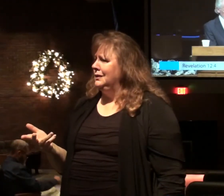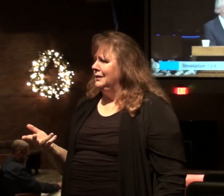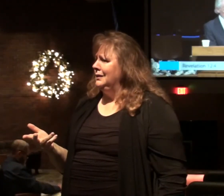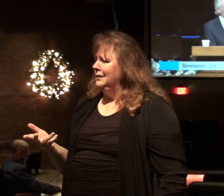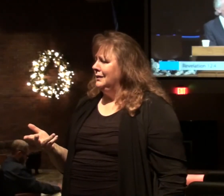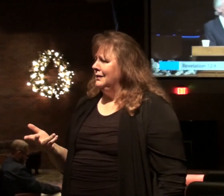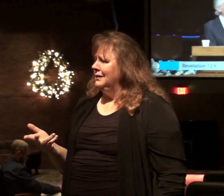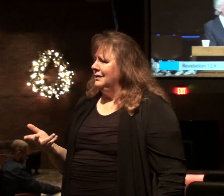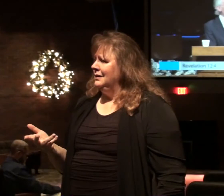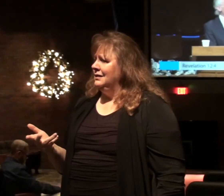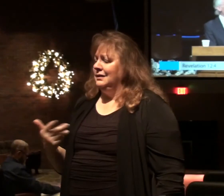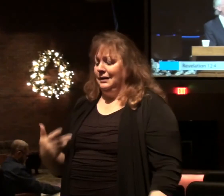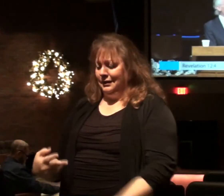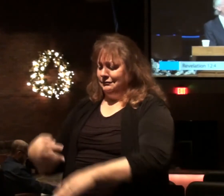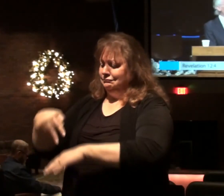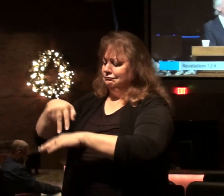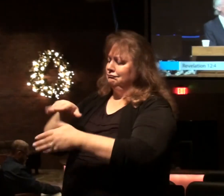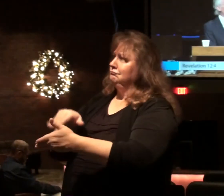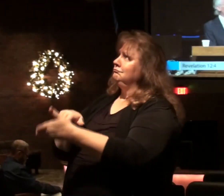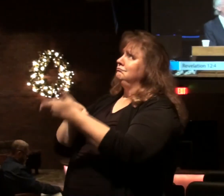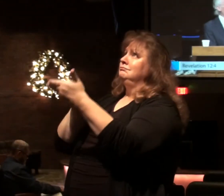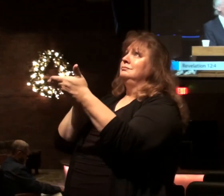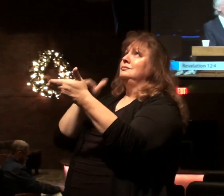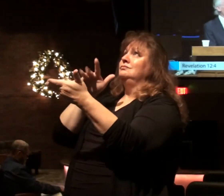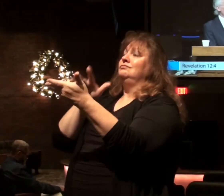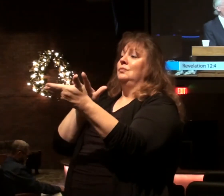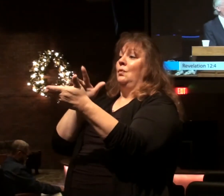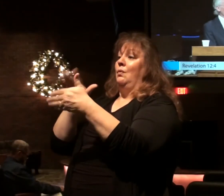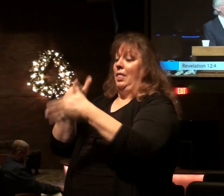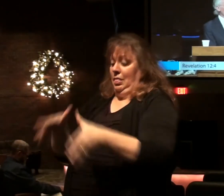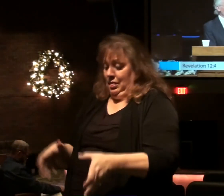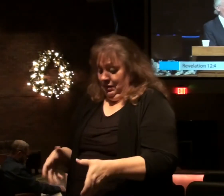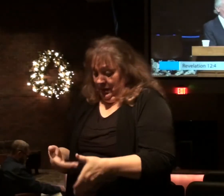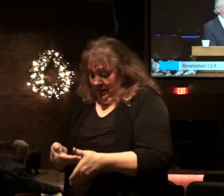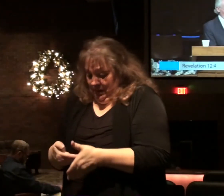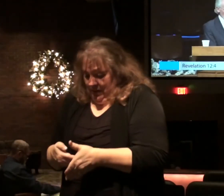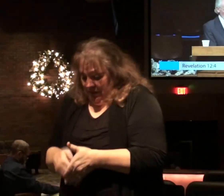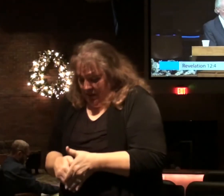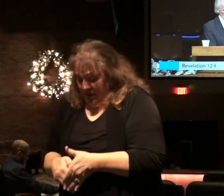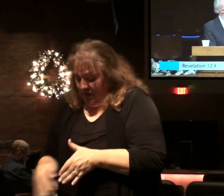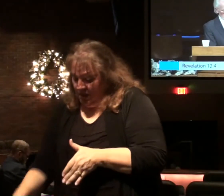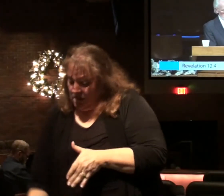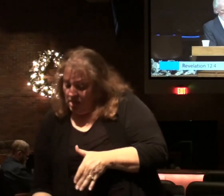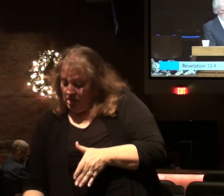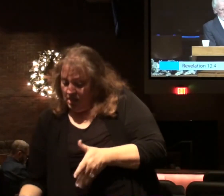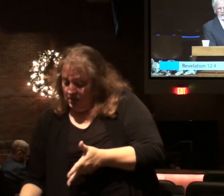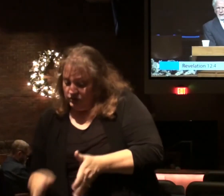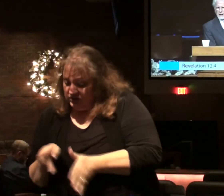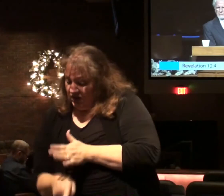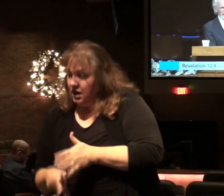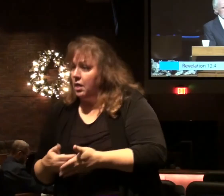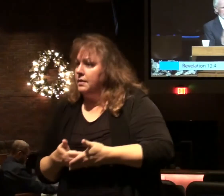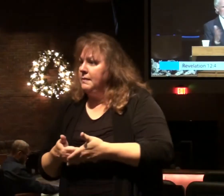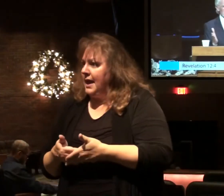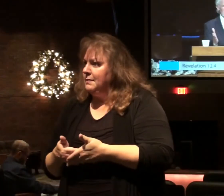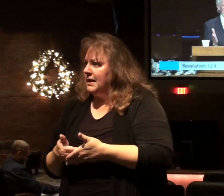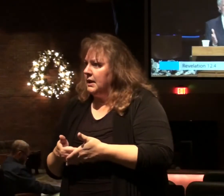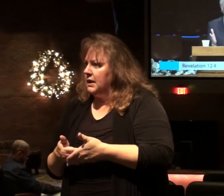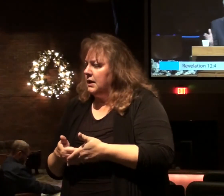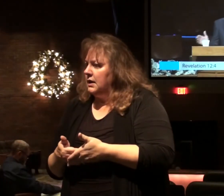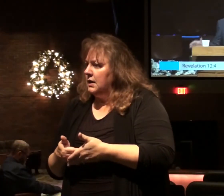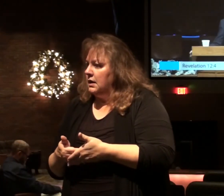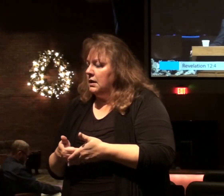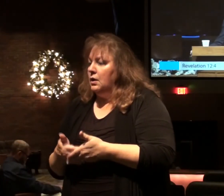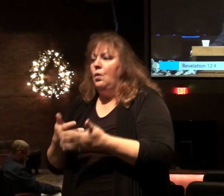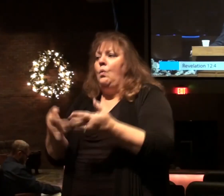And he stands before the woman ready to devour the child when the child is born. And that ties what